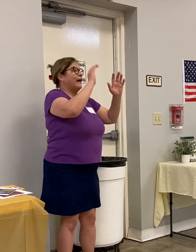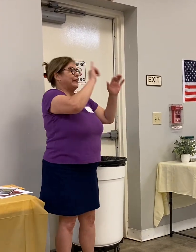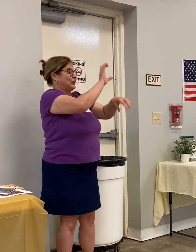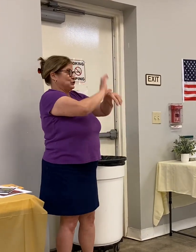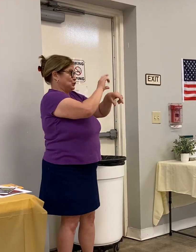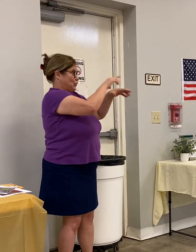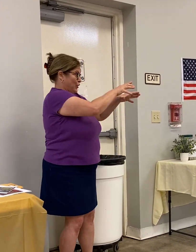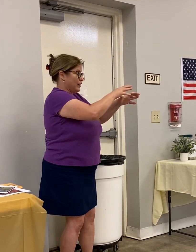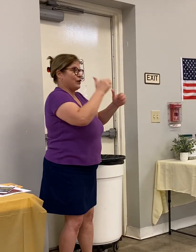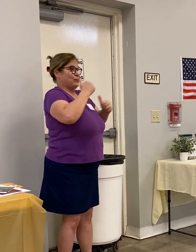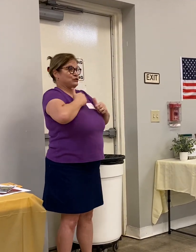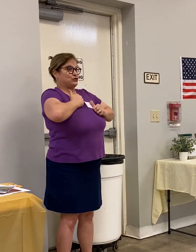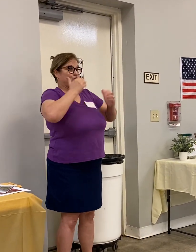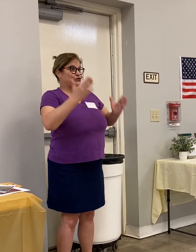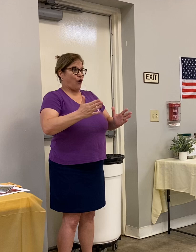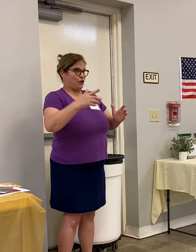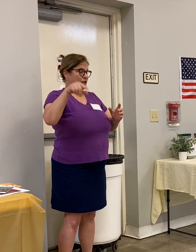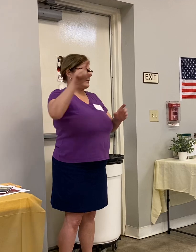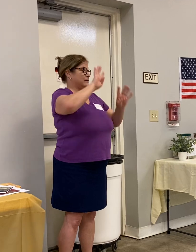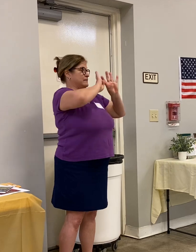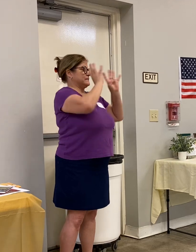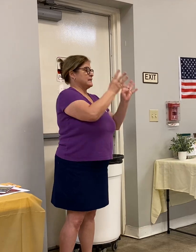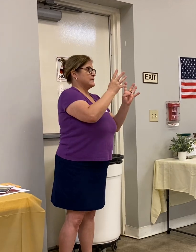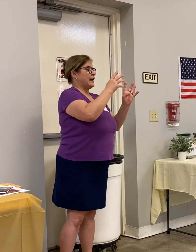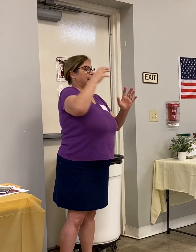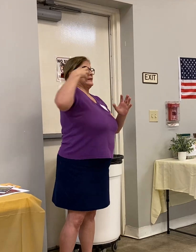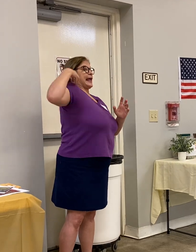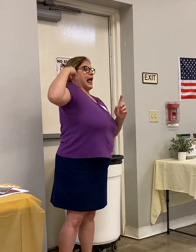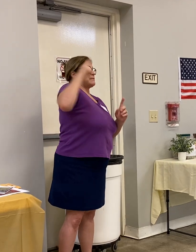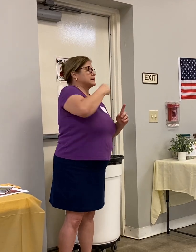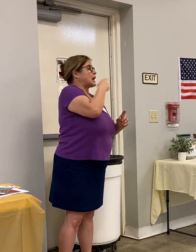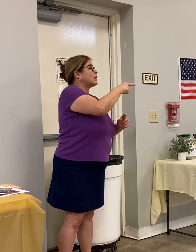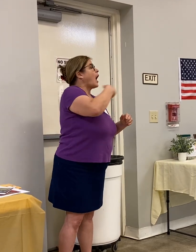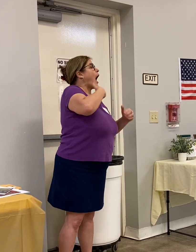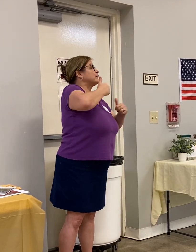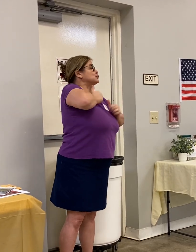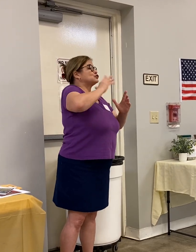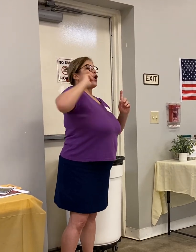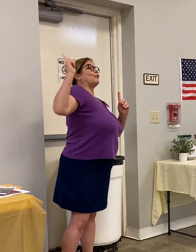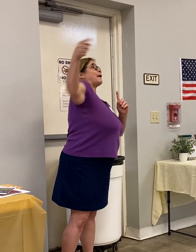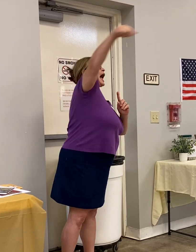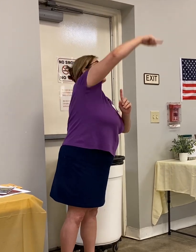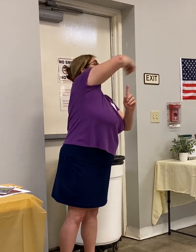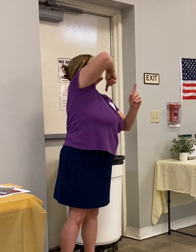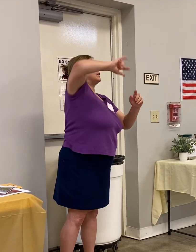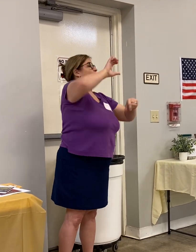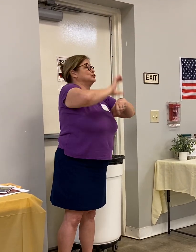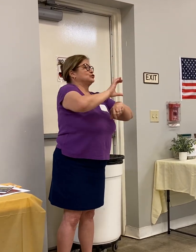Now, the church, the soldiers, as they gathered people, they said the soldiers went